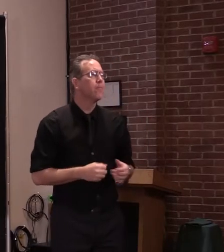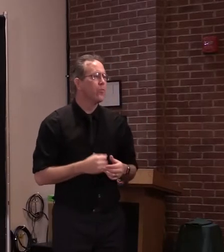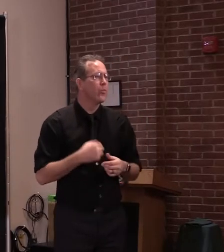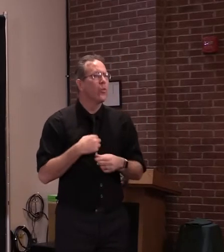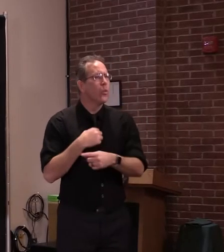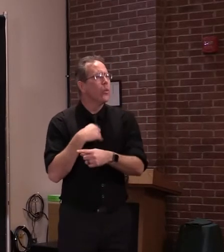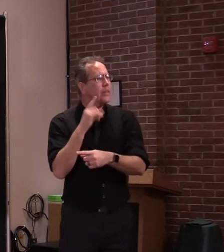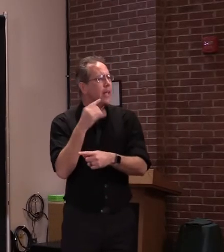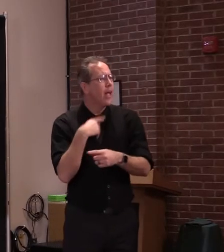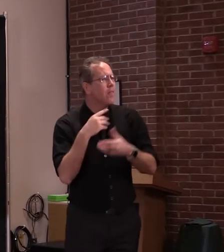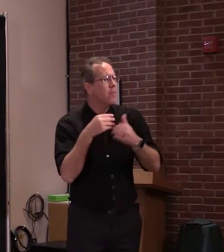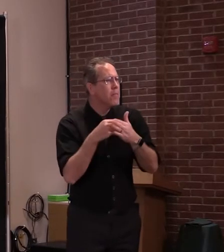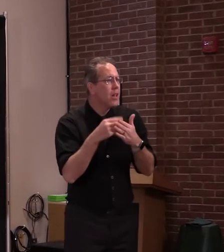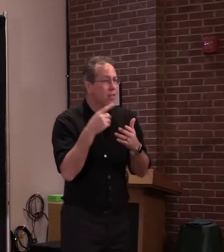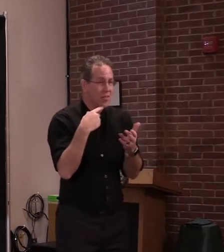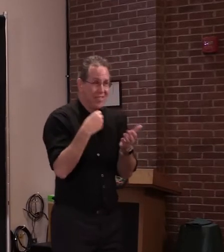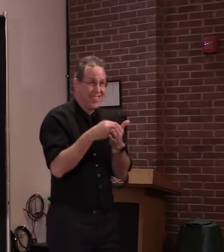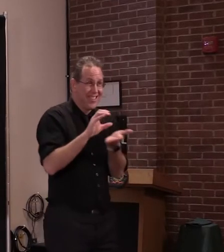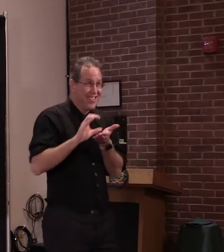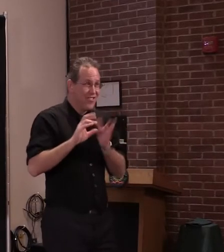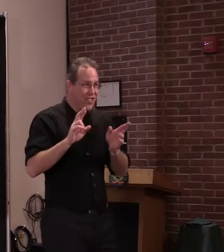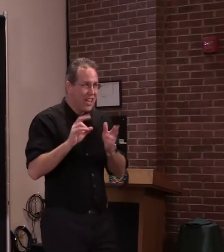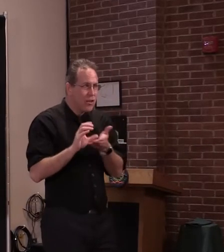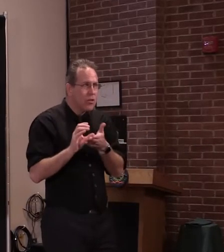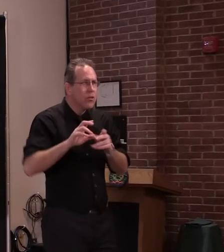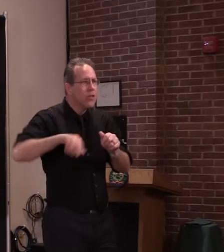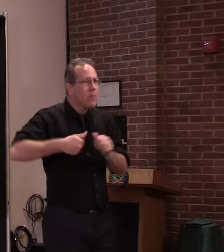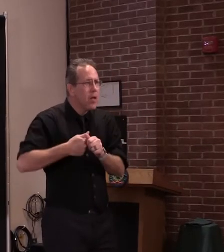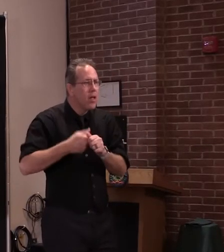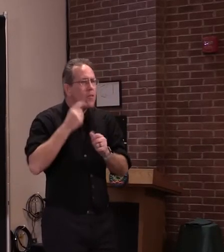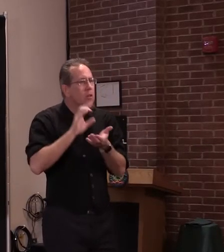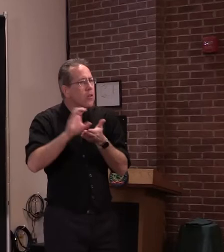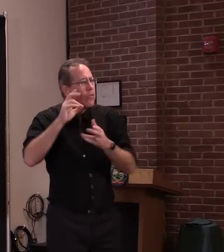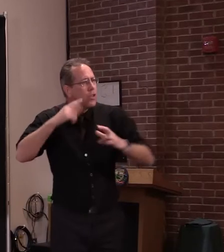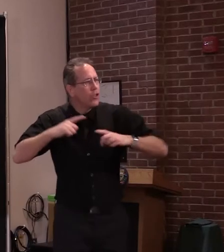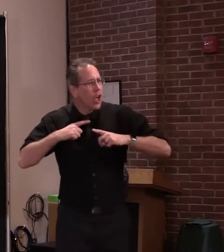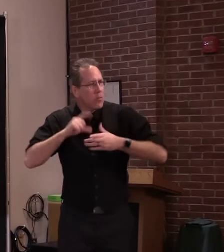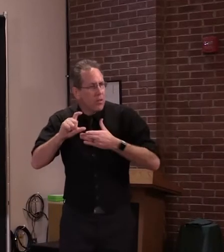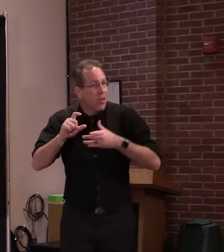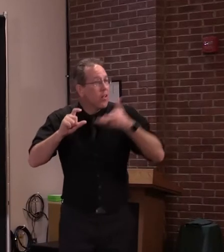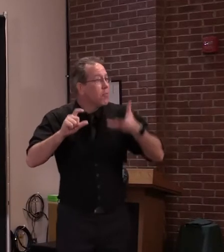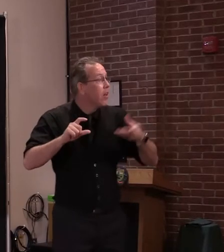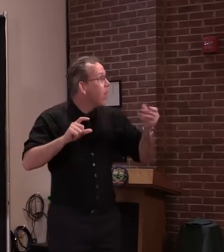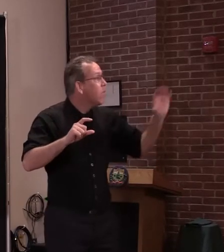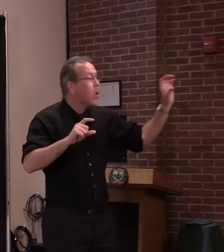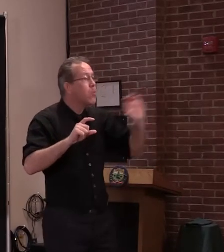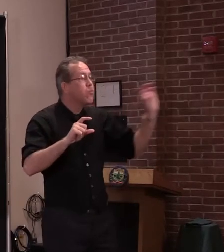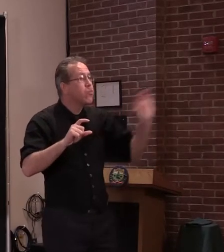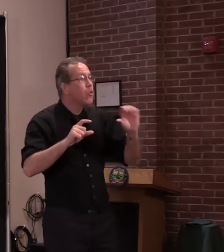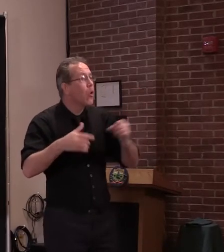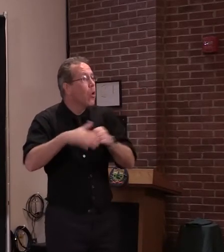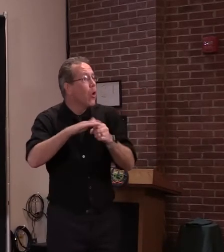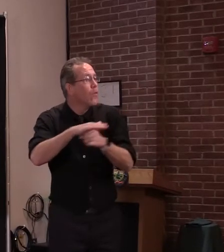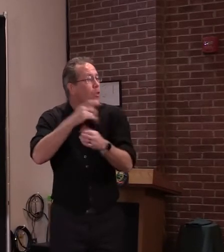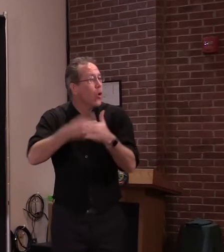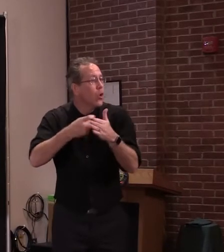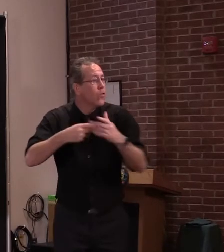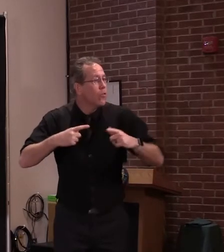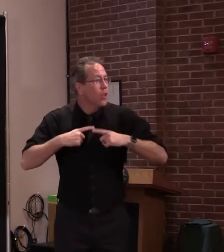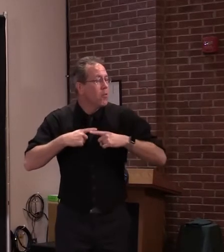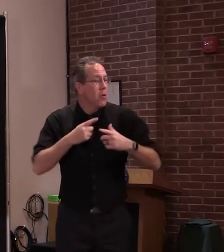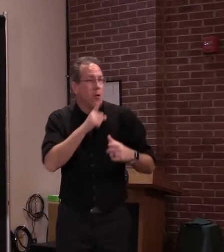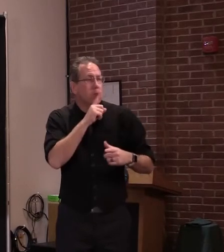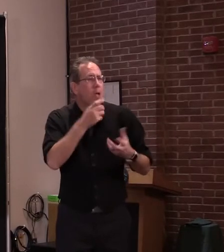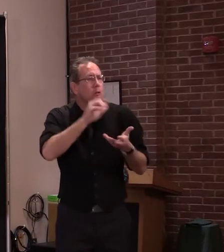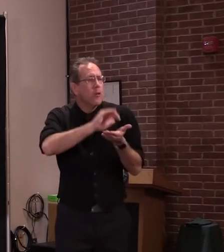set aside for this. So it's within the realm of possibility, but I'll be coming out with my